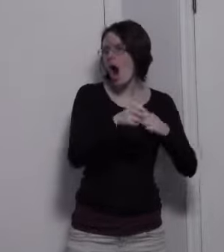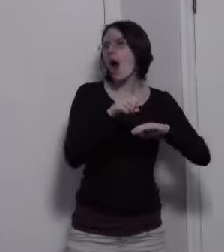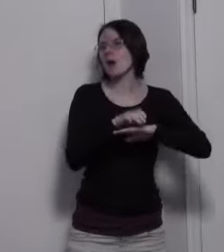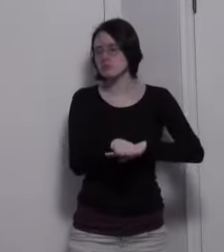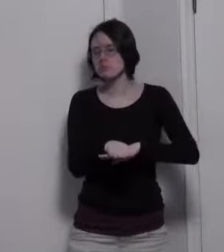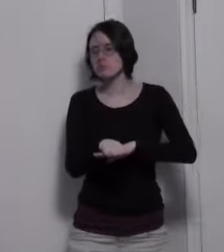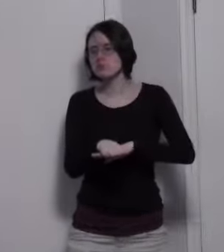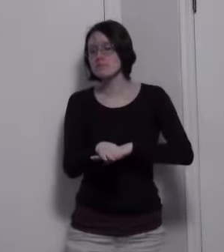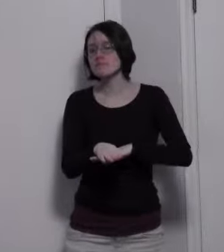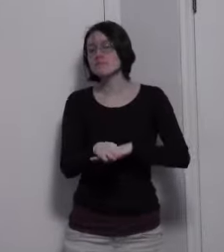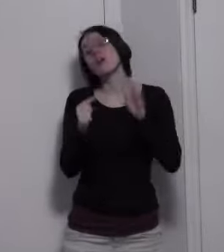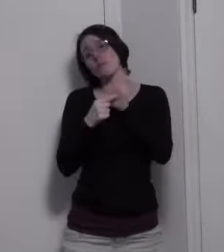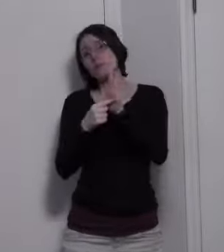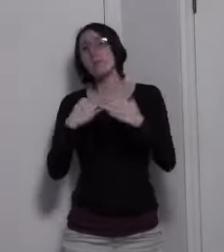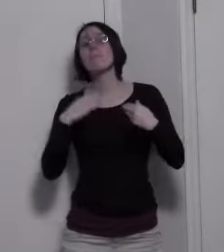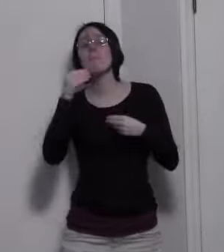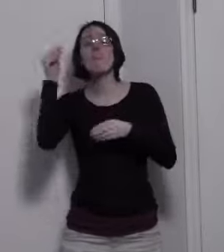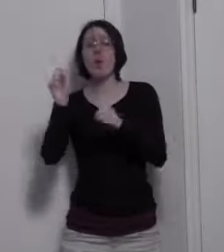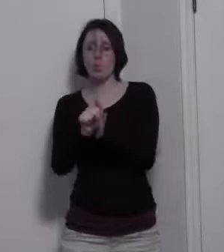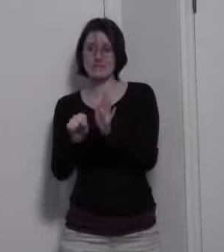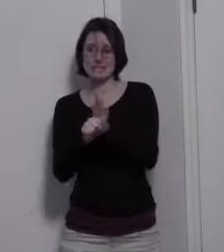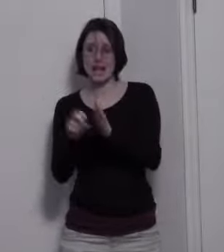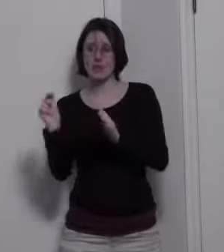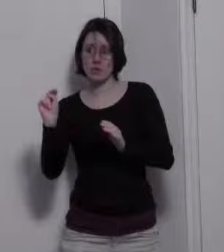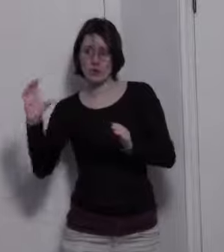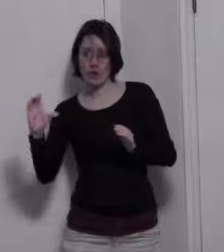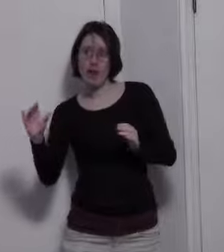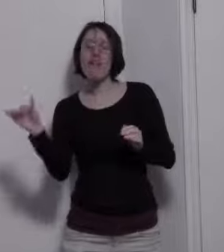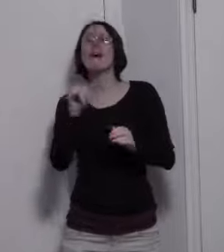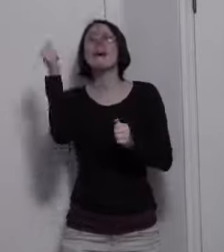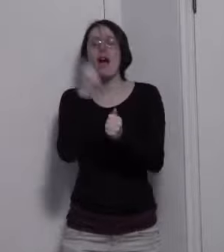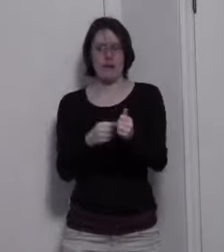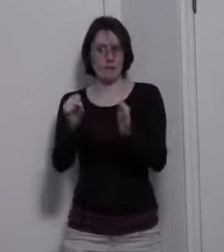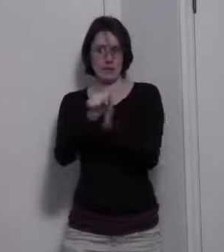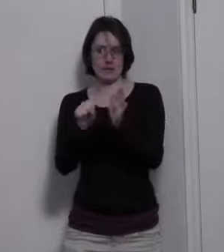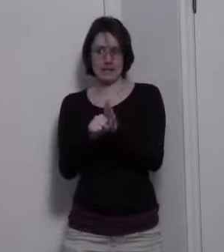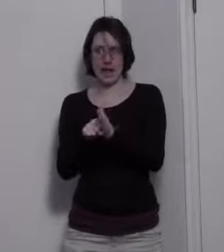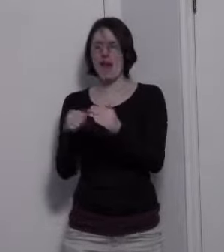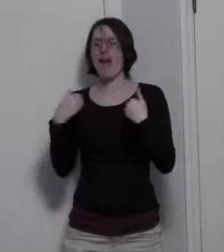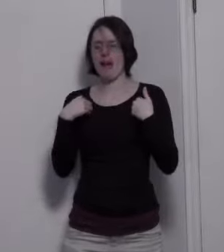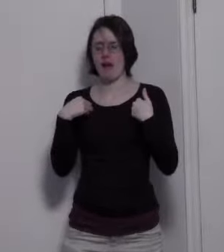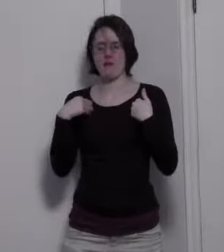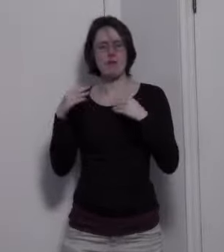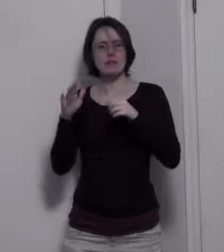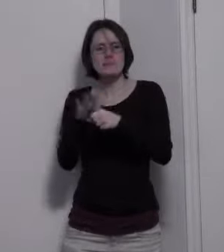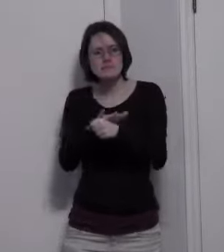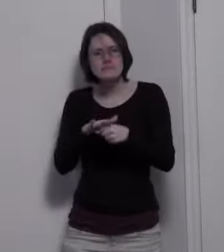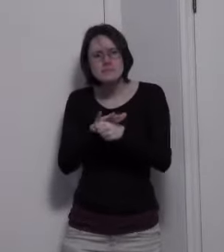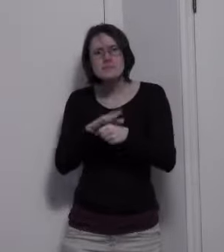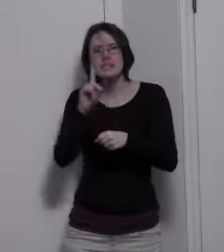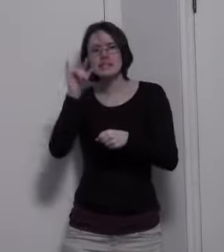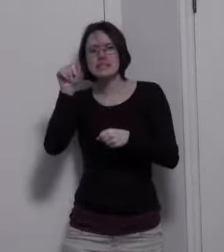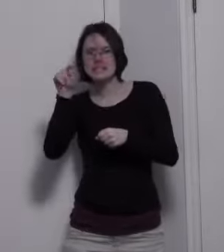consider my home state of North Carolina. Like every state, it is divided up into congressional districts that are based on